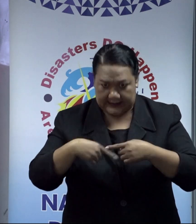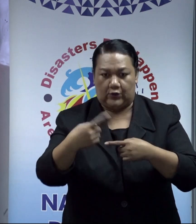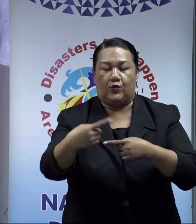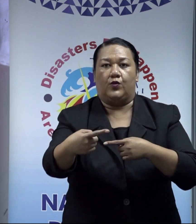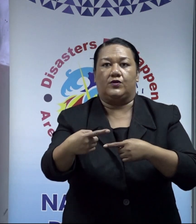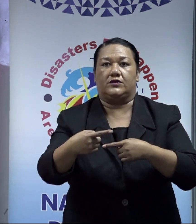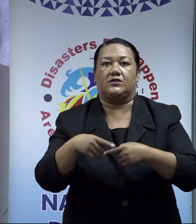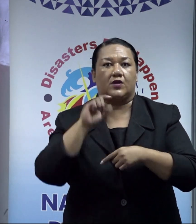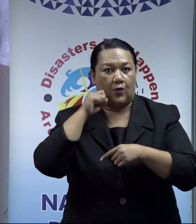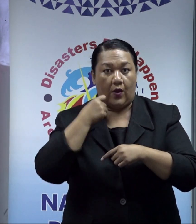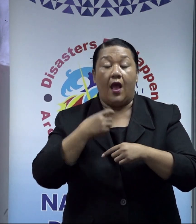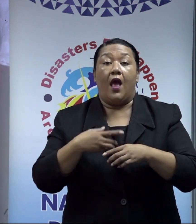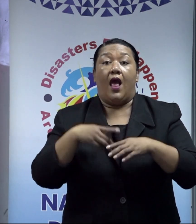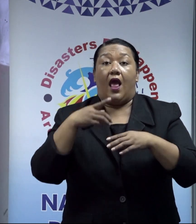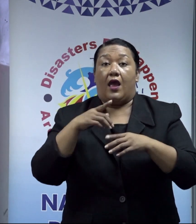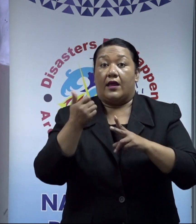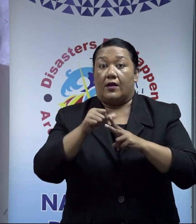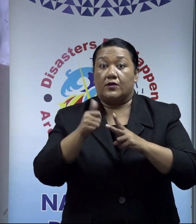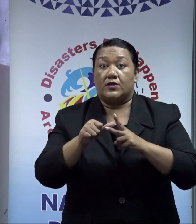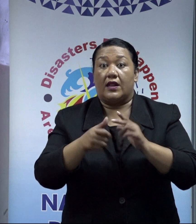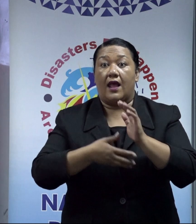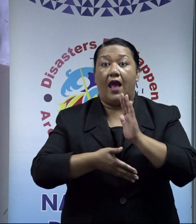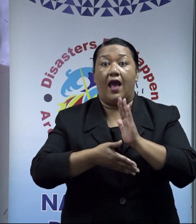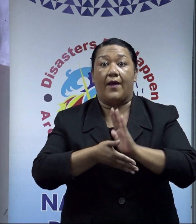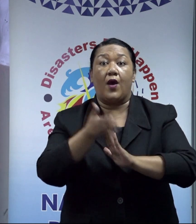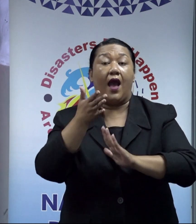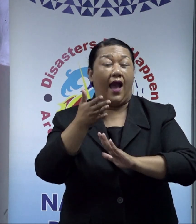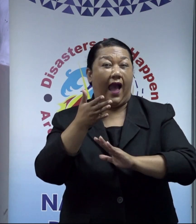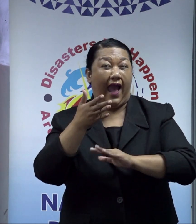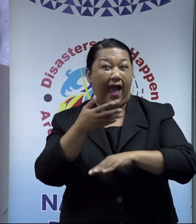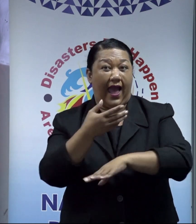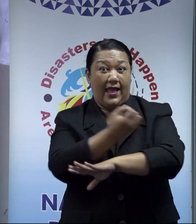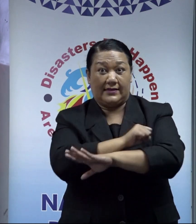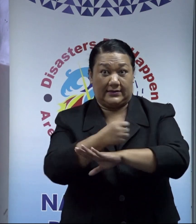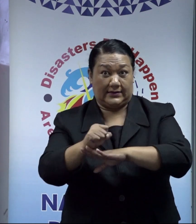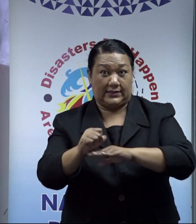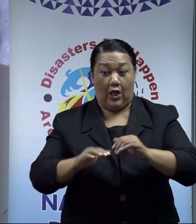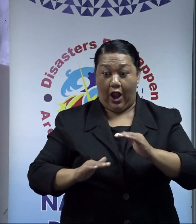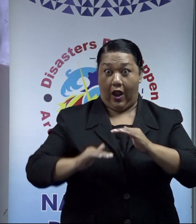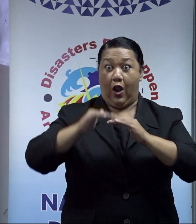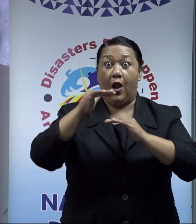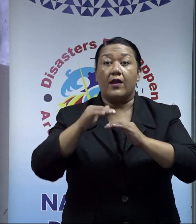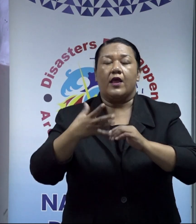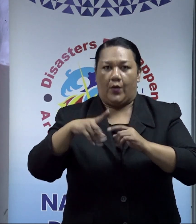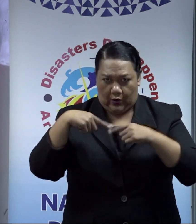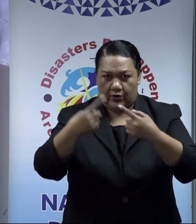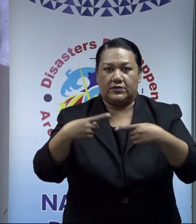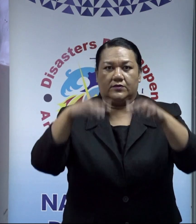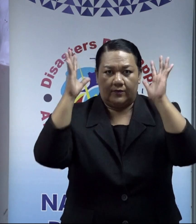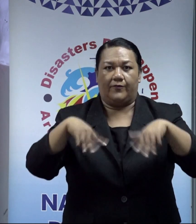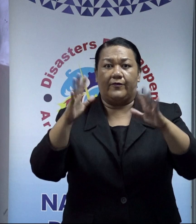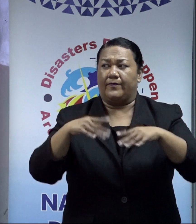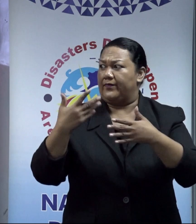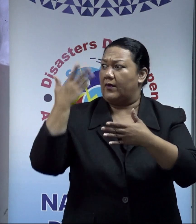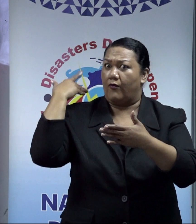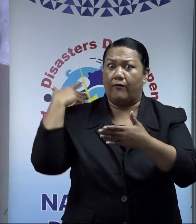Such risk is elevated during high tides, which will be at 4 p.m. today. With continuous rainfall recorded in the last